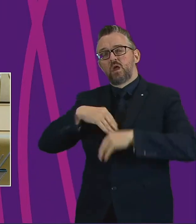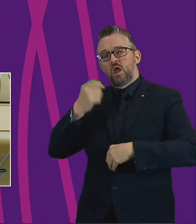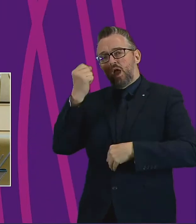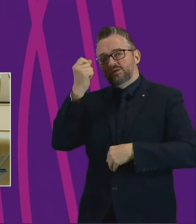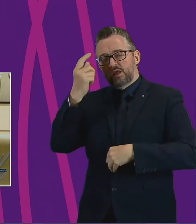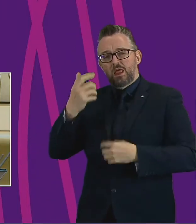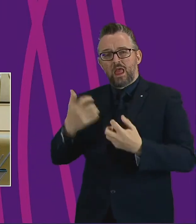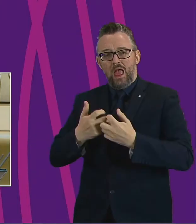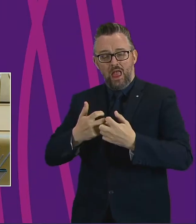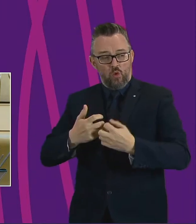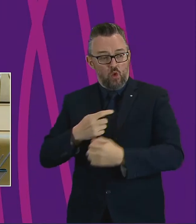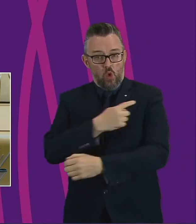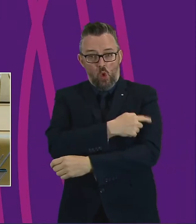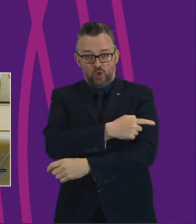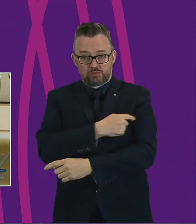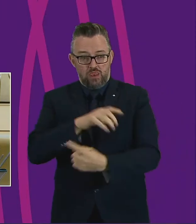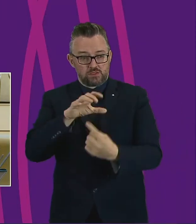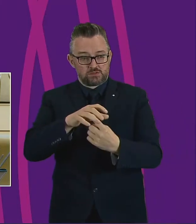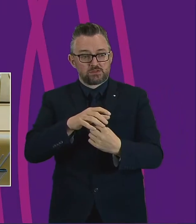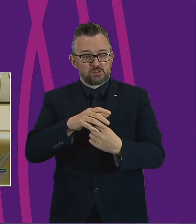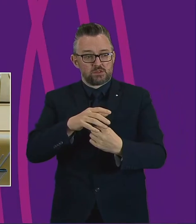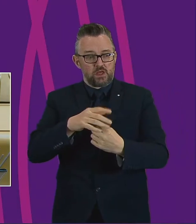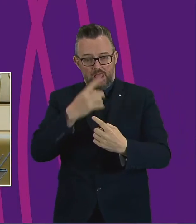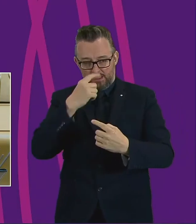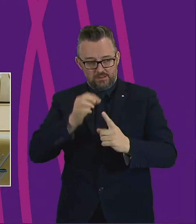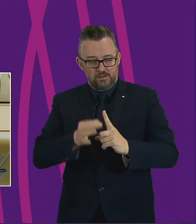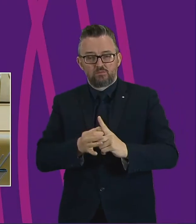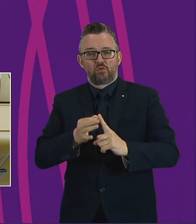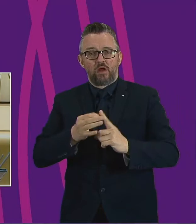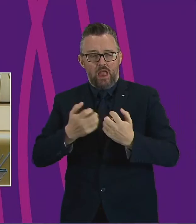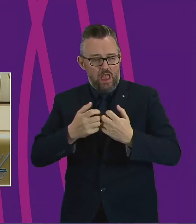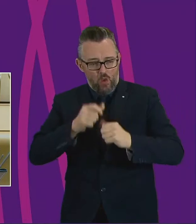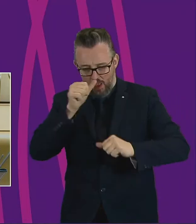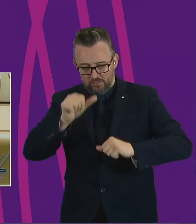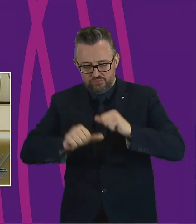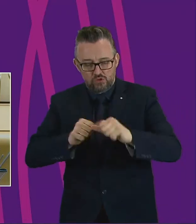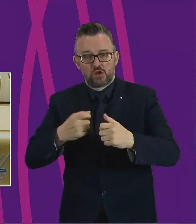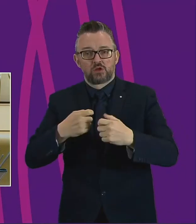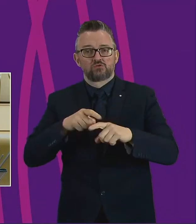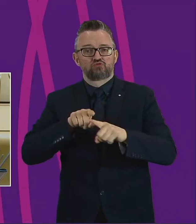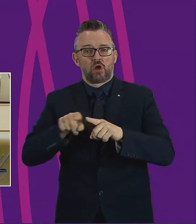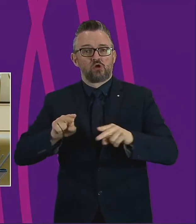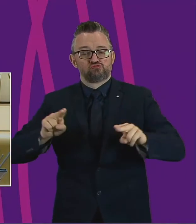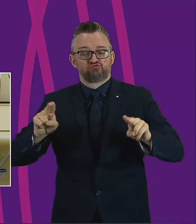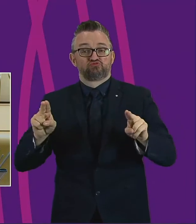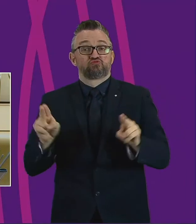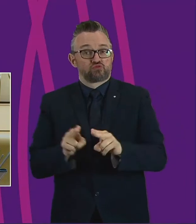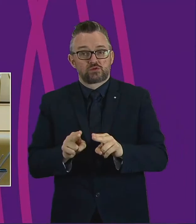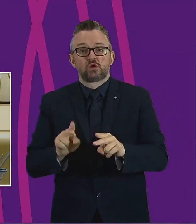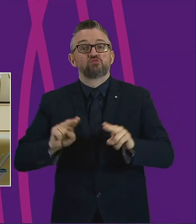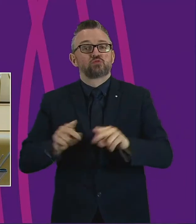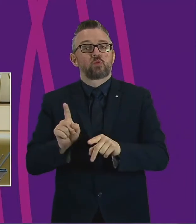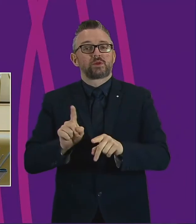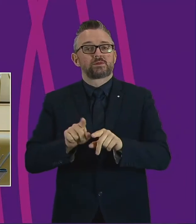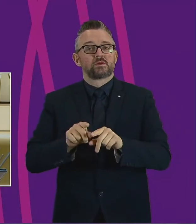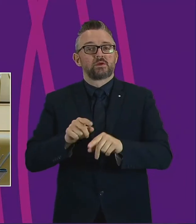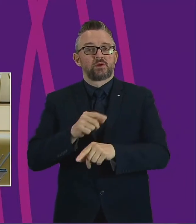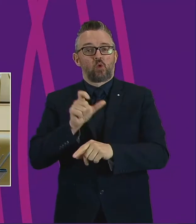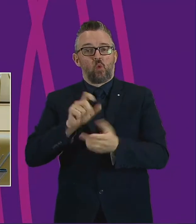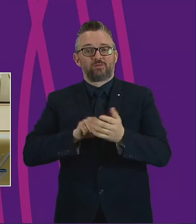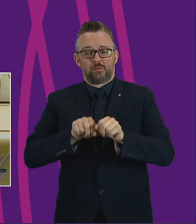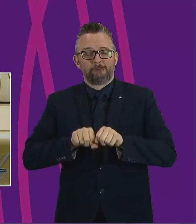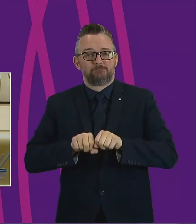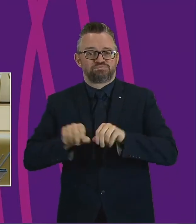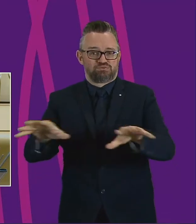do in our hospital setting to ensure that we minimise the transmission of COVID within the hospital